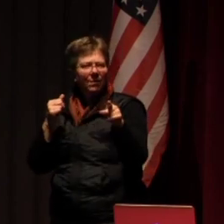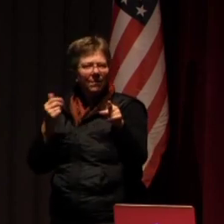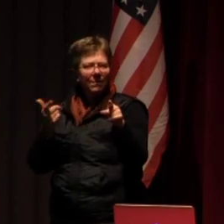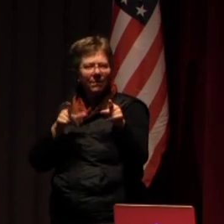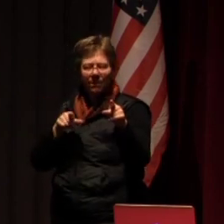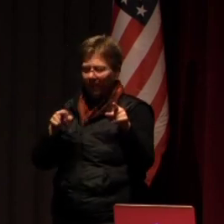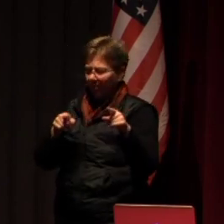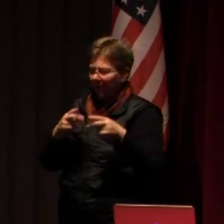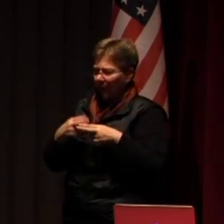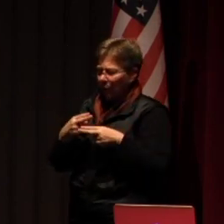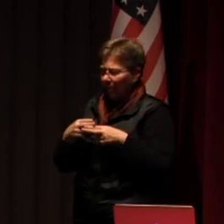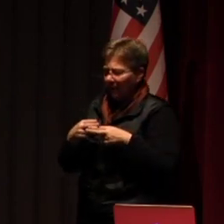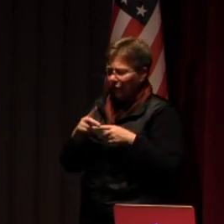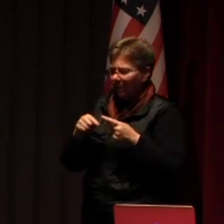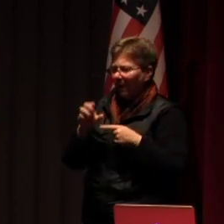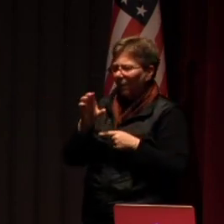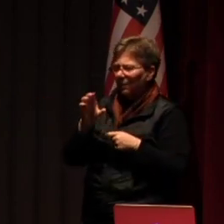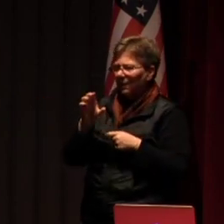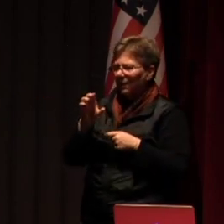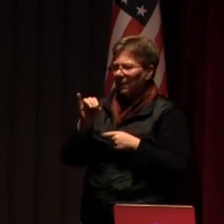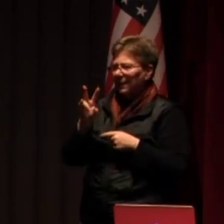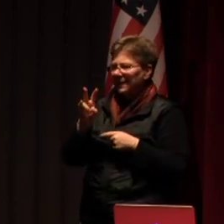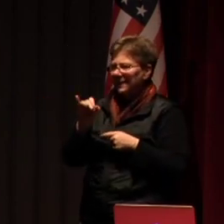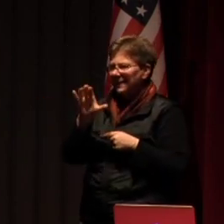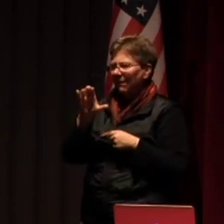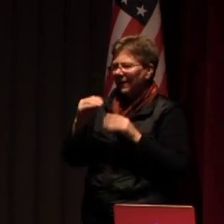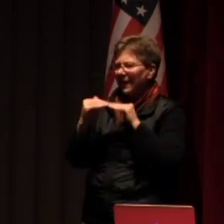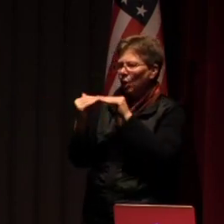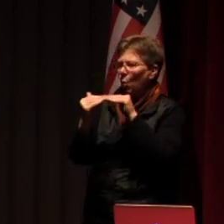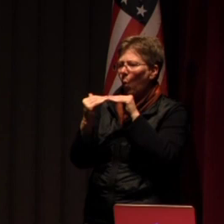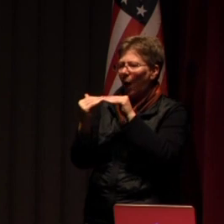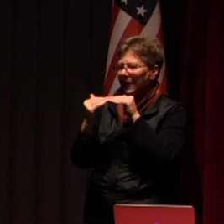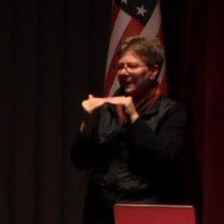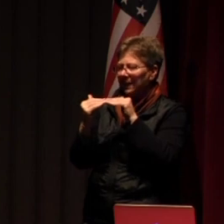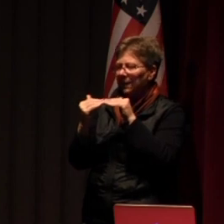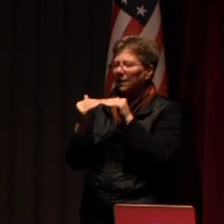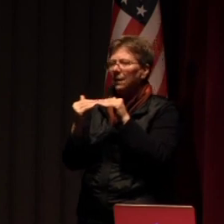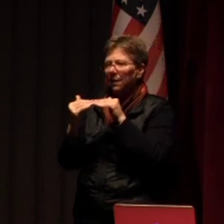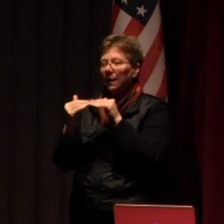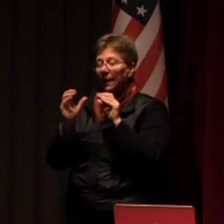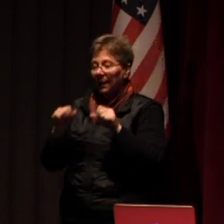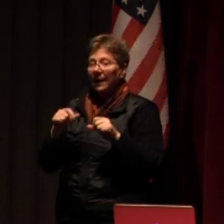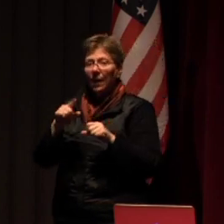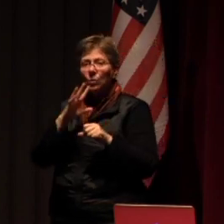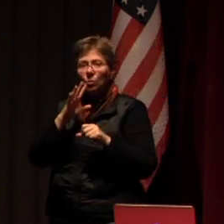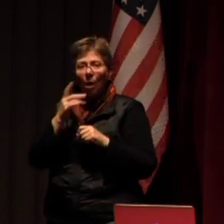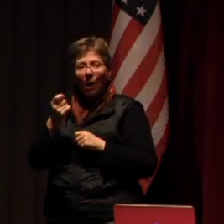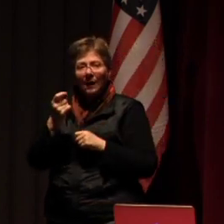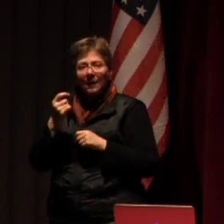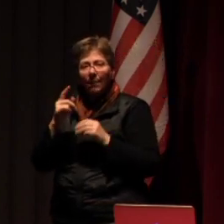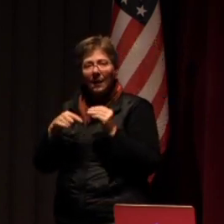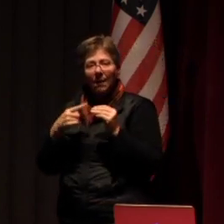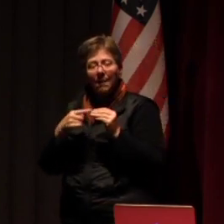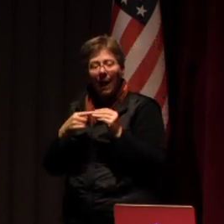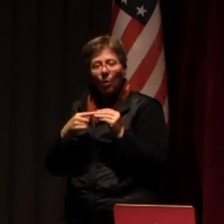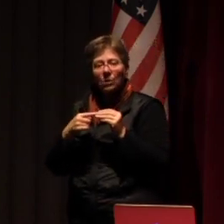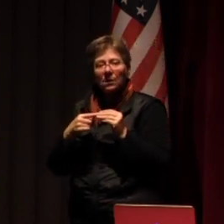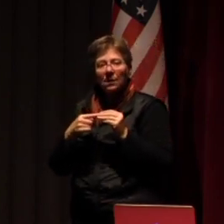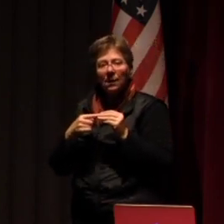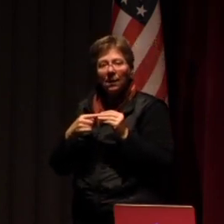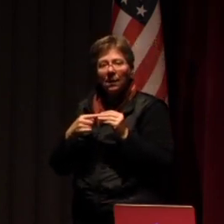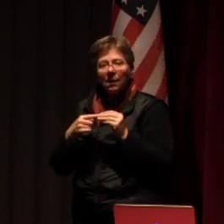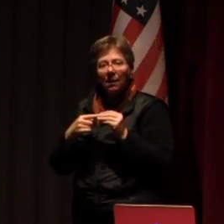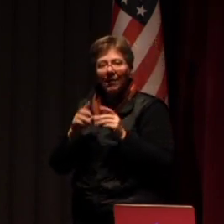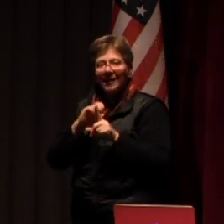Your mention of civic equality and Napoleon spreading civic equality, could you talk a bit of